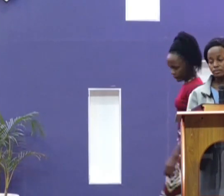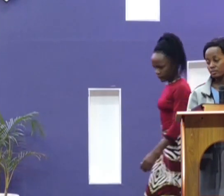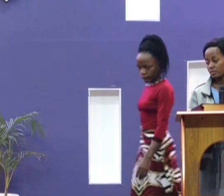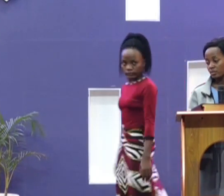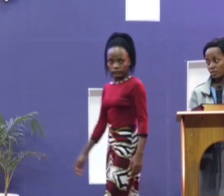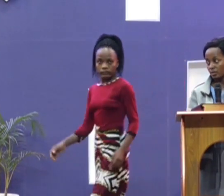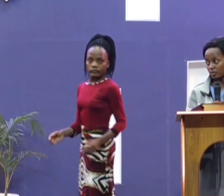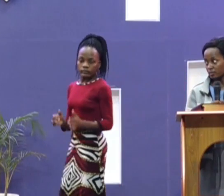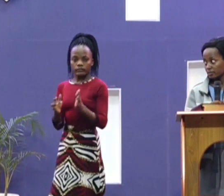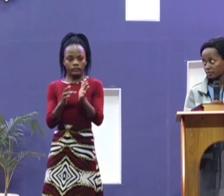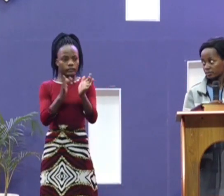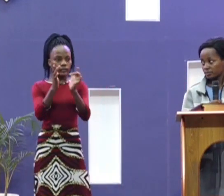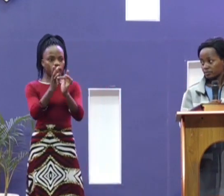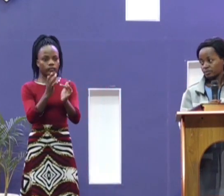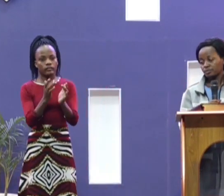The Bible says,